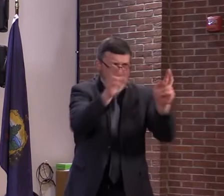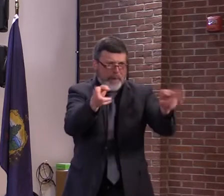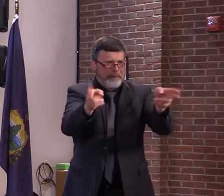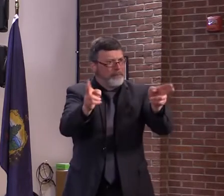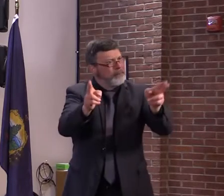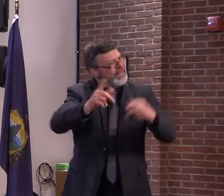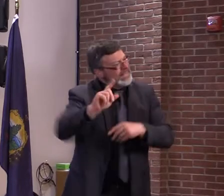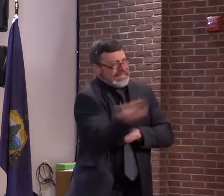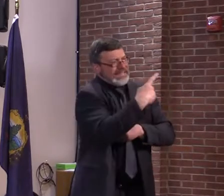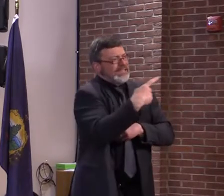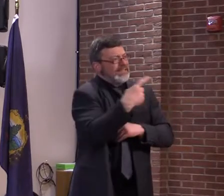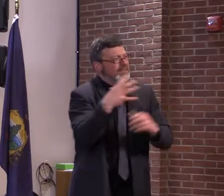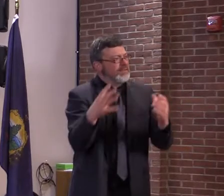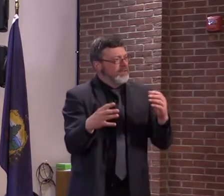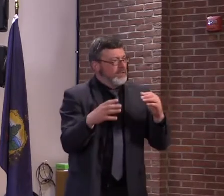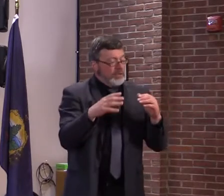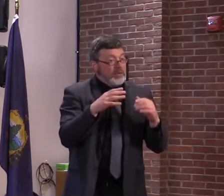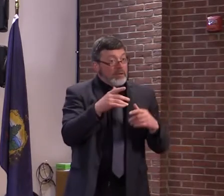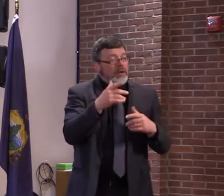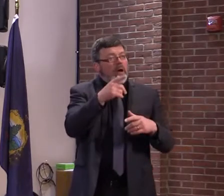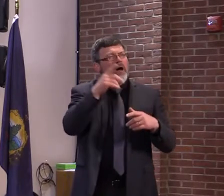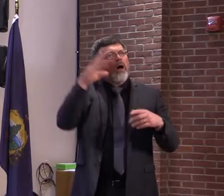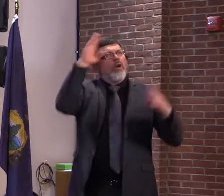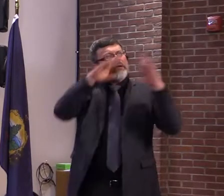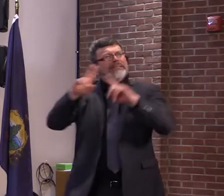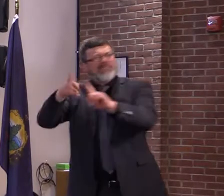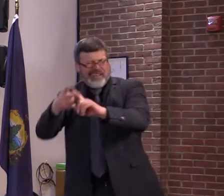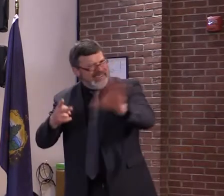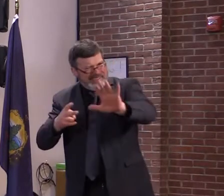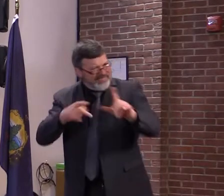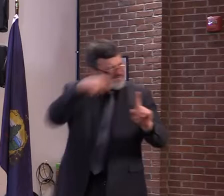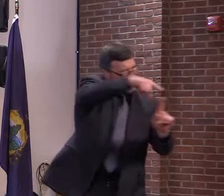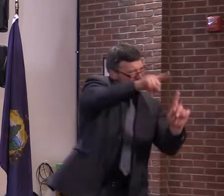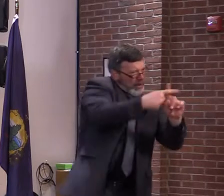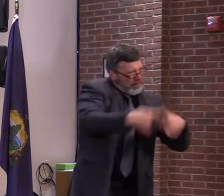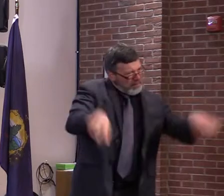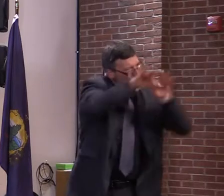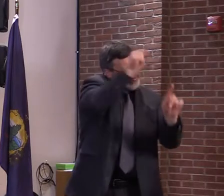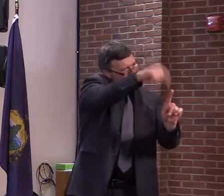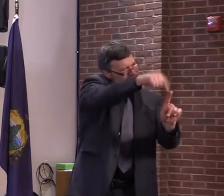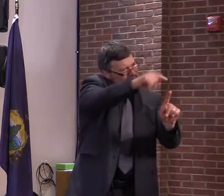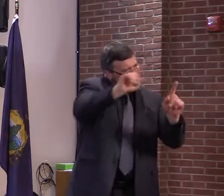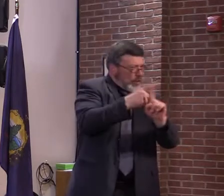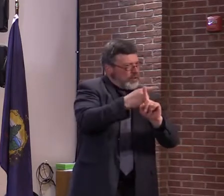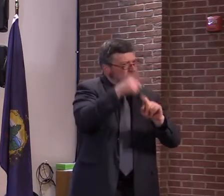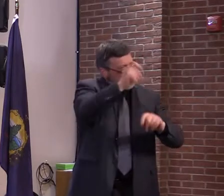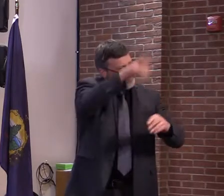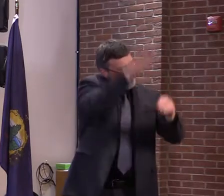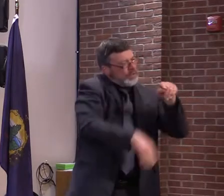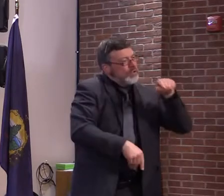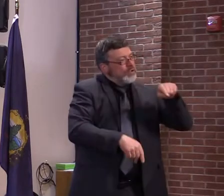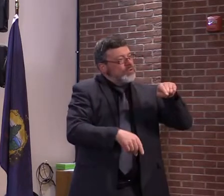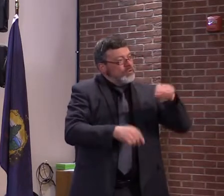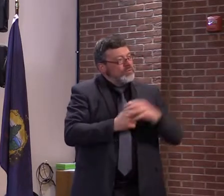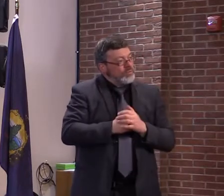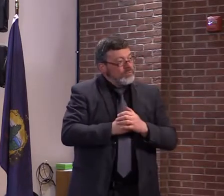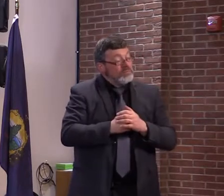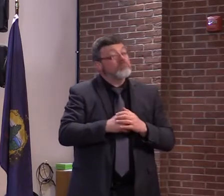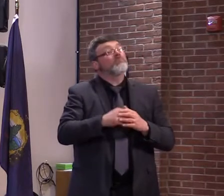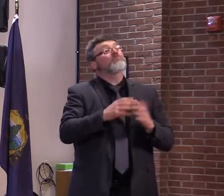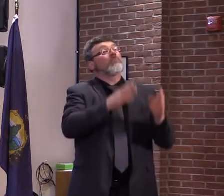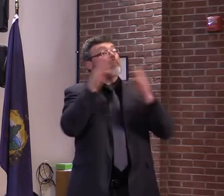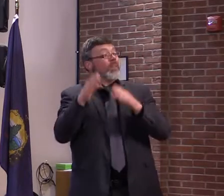shot, the CDC and FDA are allowing people age 50 and older to get a second